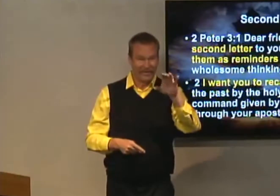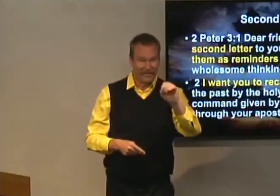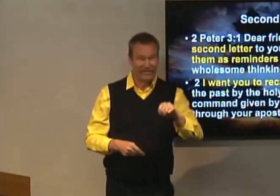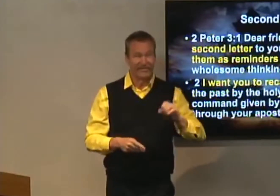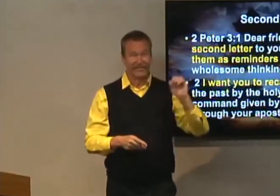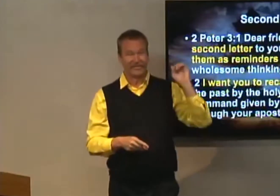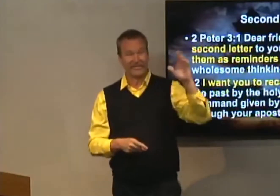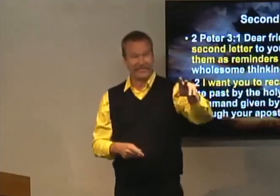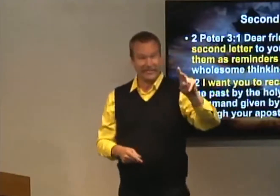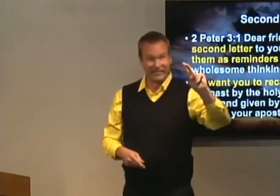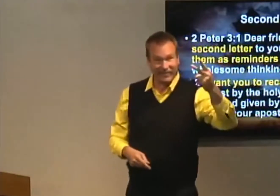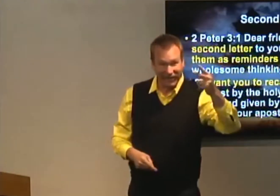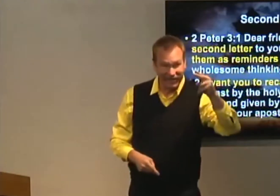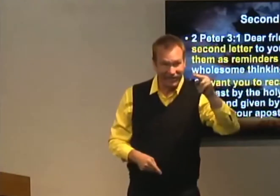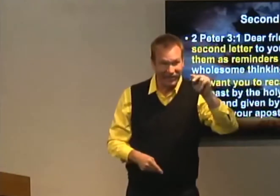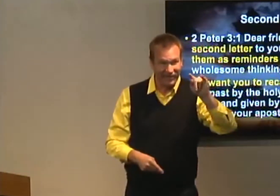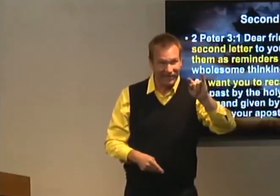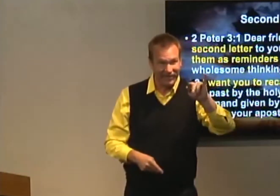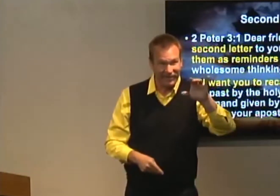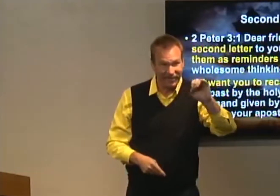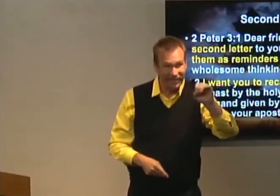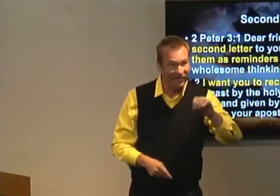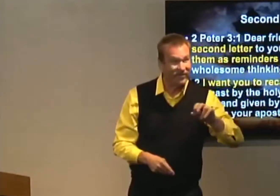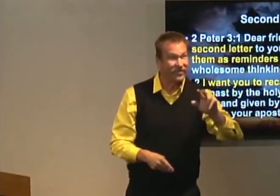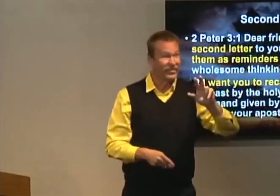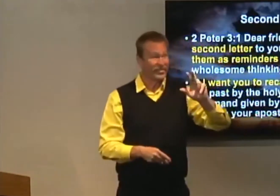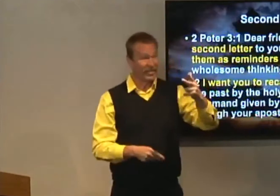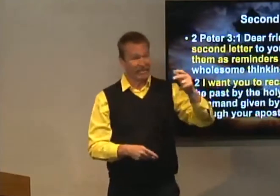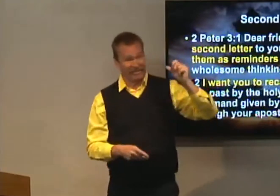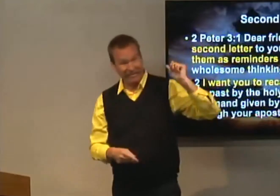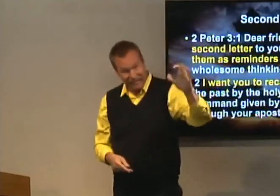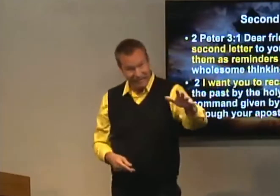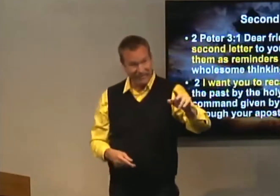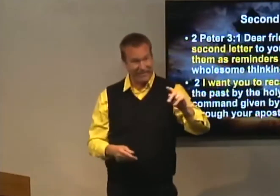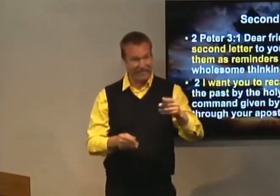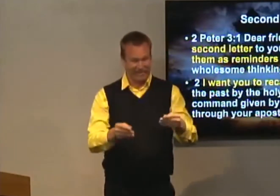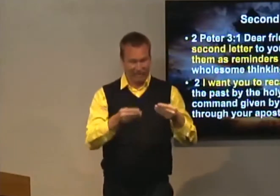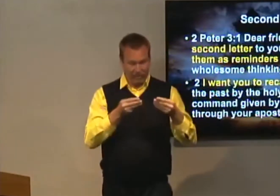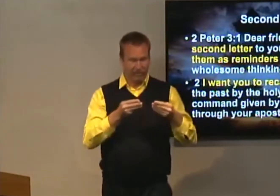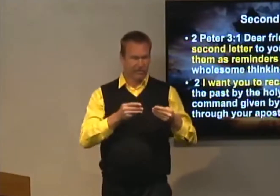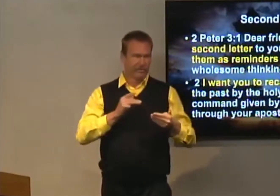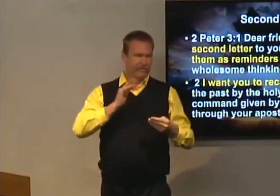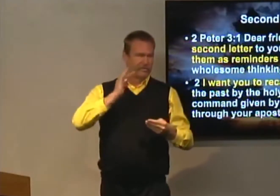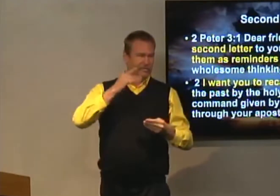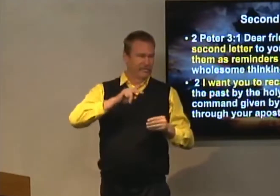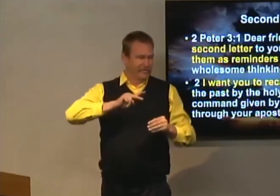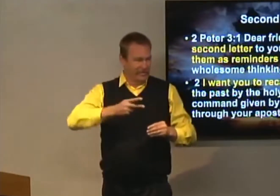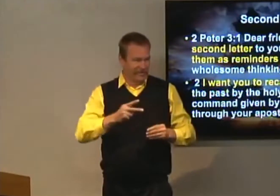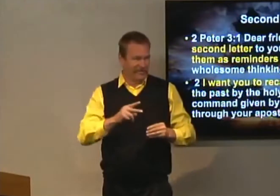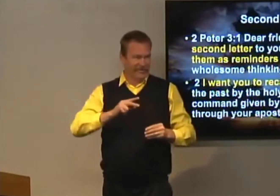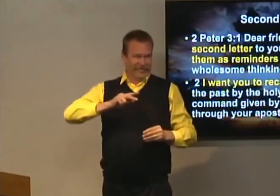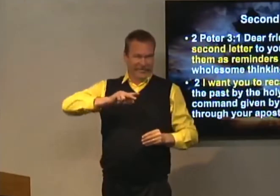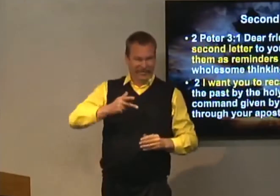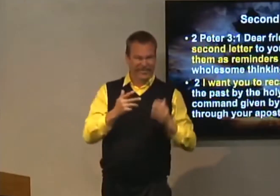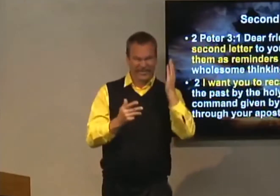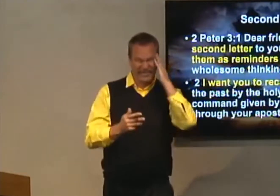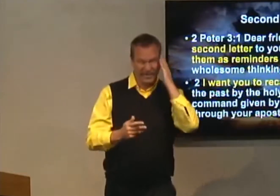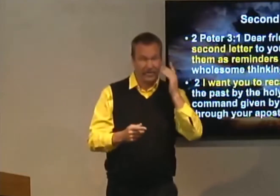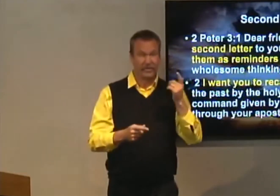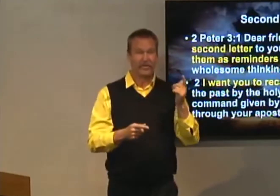first time. He sent it the second time. And then they get it, and they get, you know, a